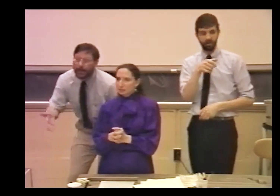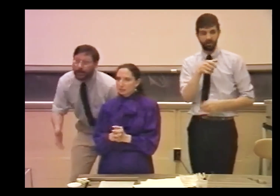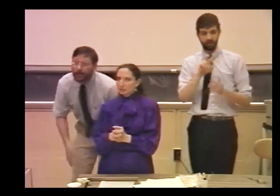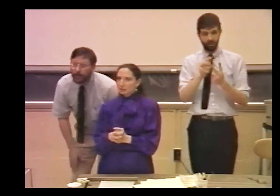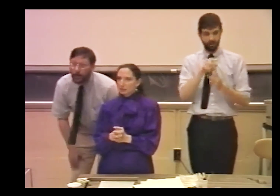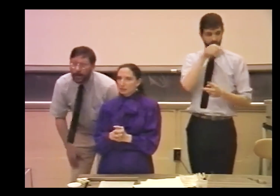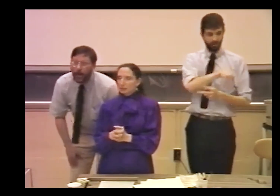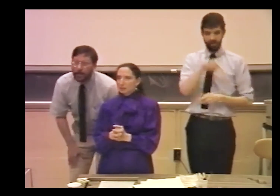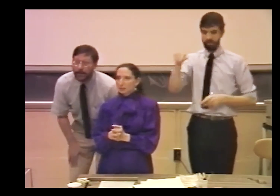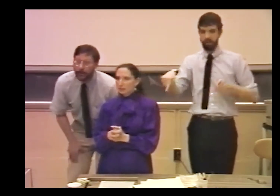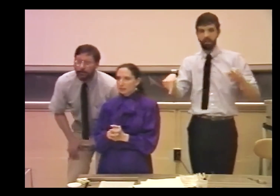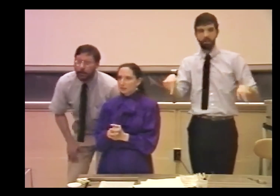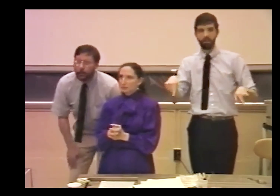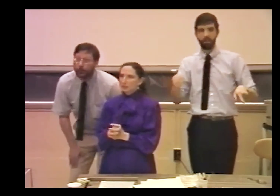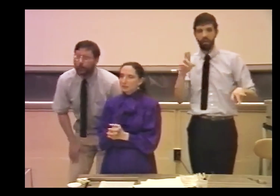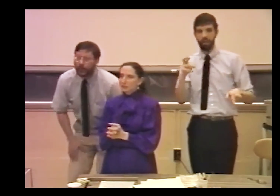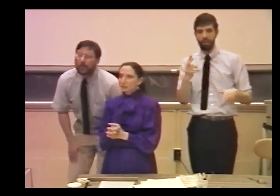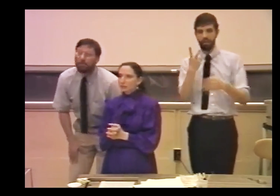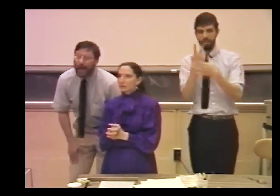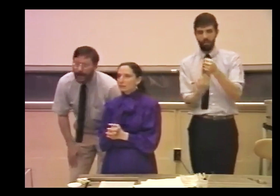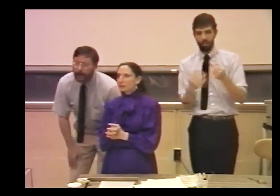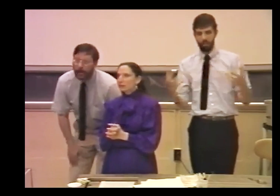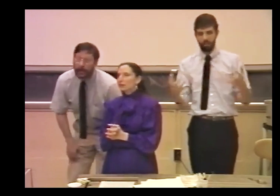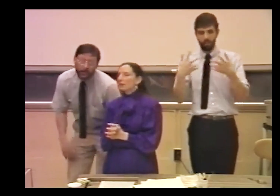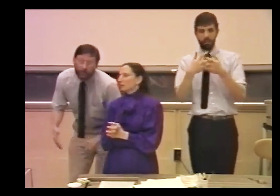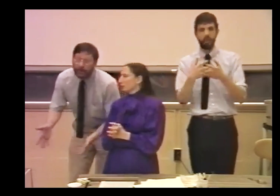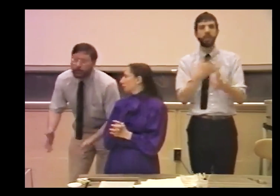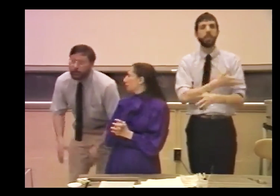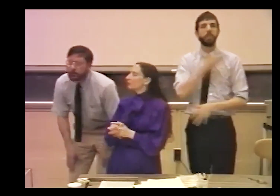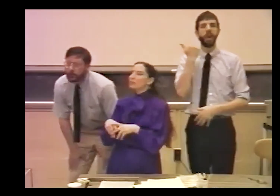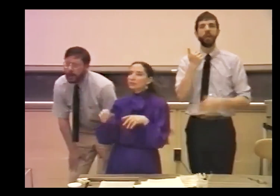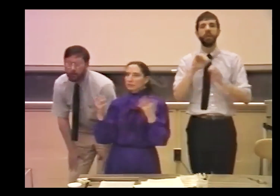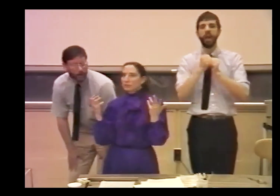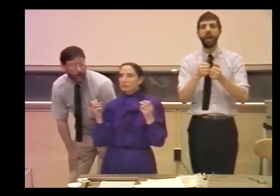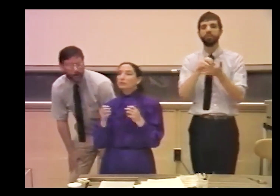method or a combination of both is really better in terms of students' receptive skills.